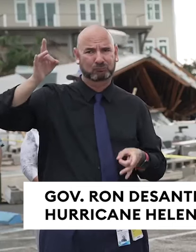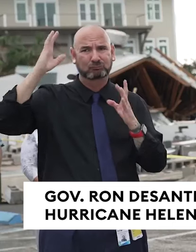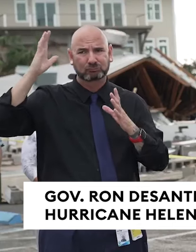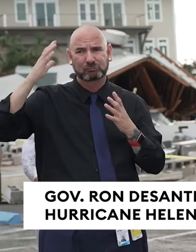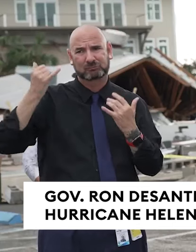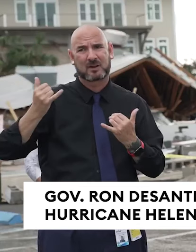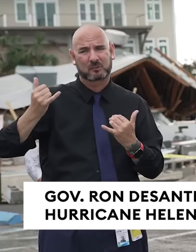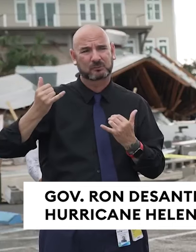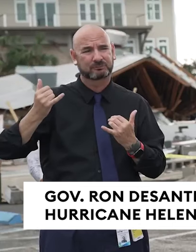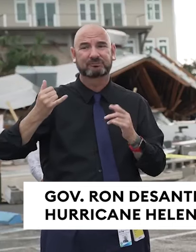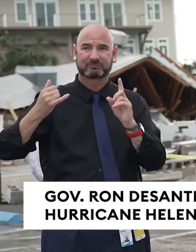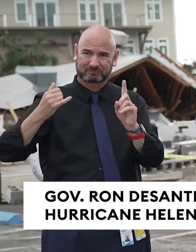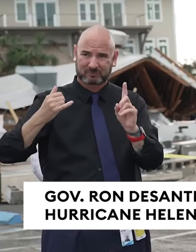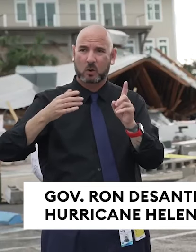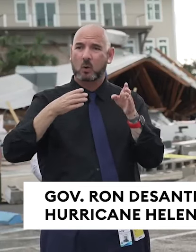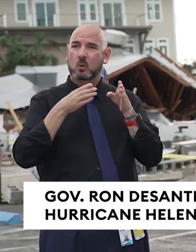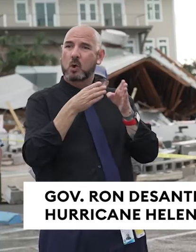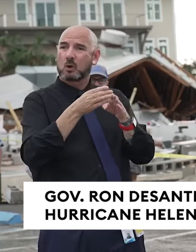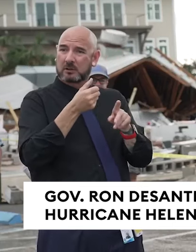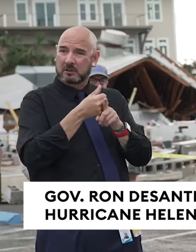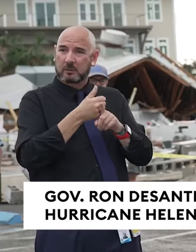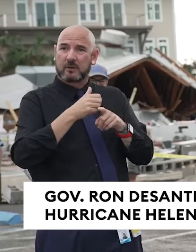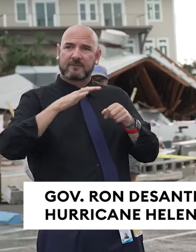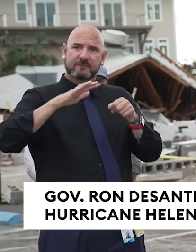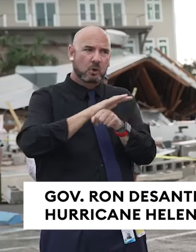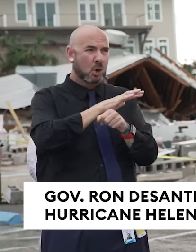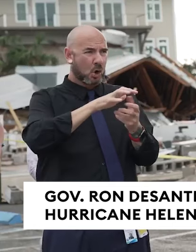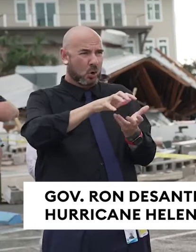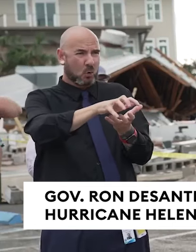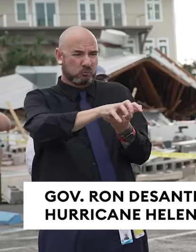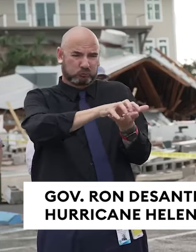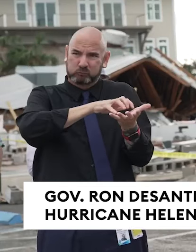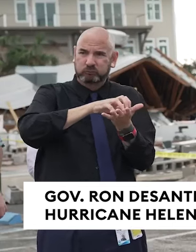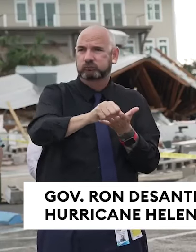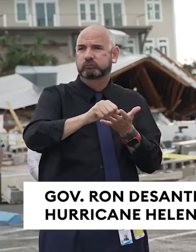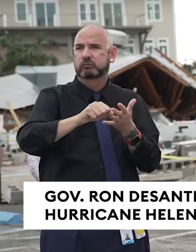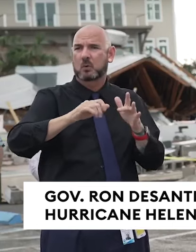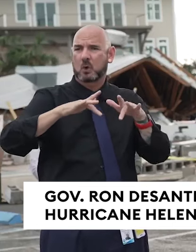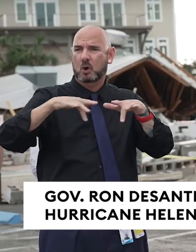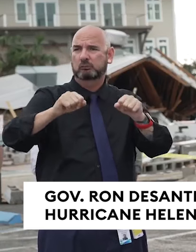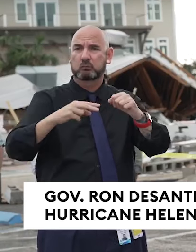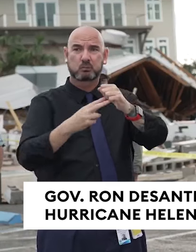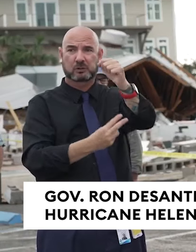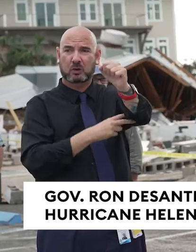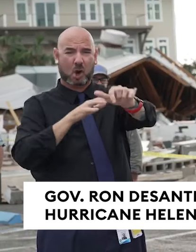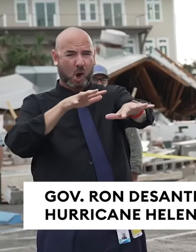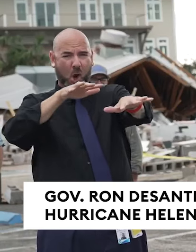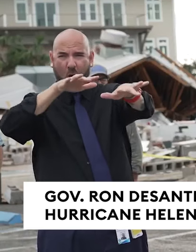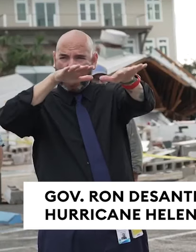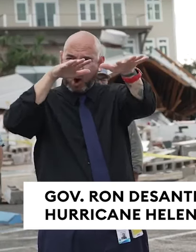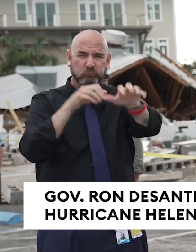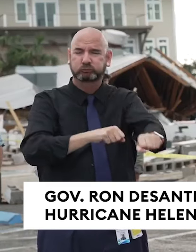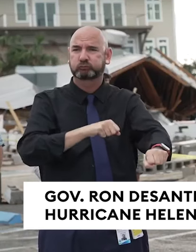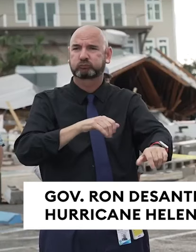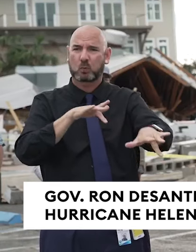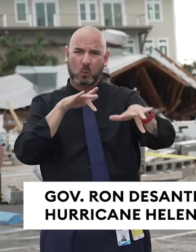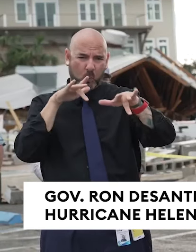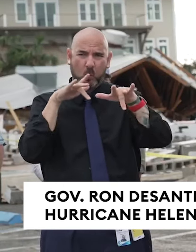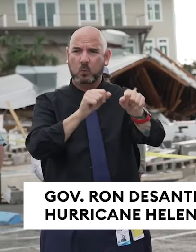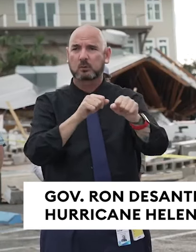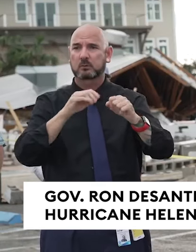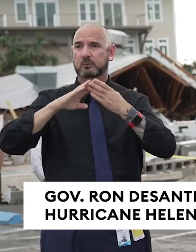have roads totally washed out, bridges totally gone, you have whole communities that have basically been wiped off the map because